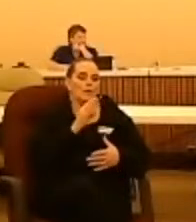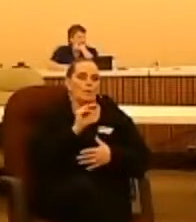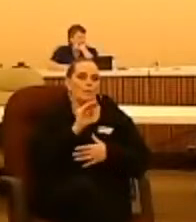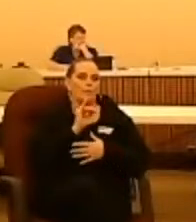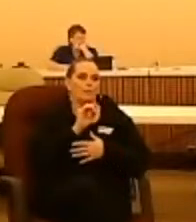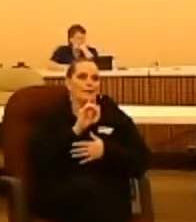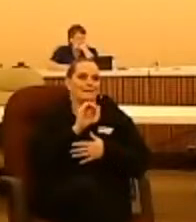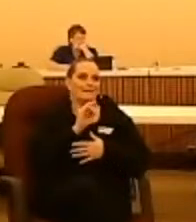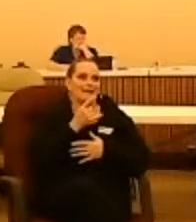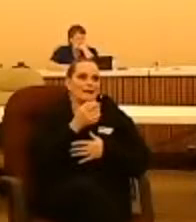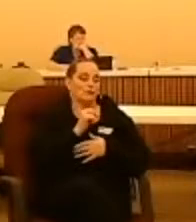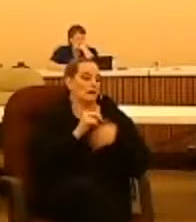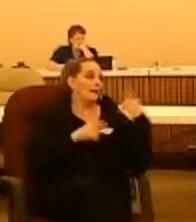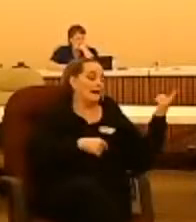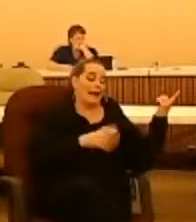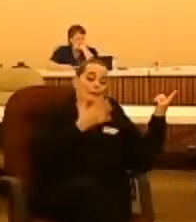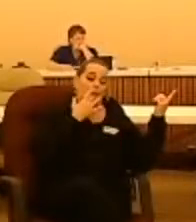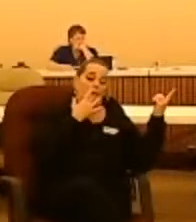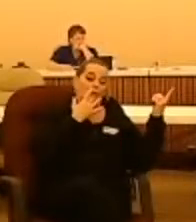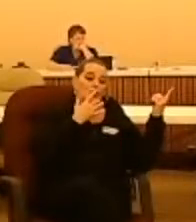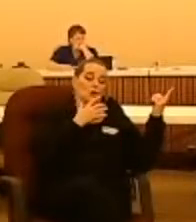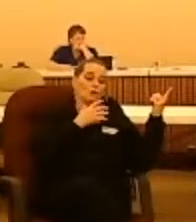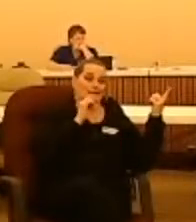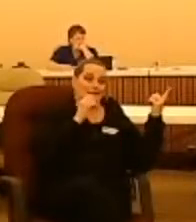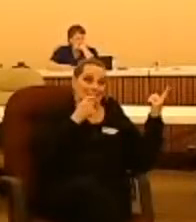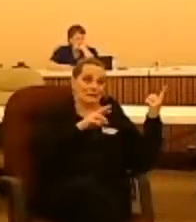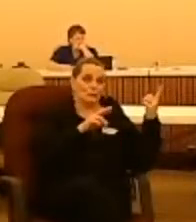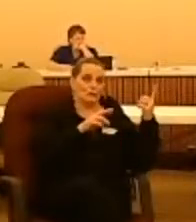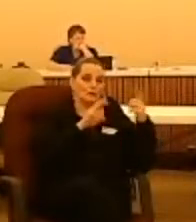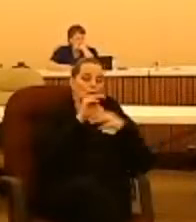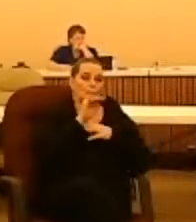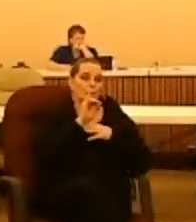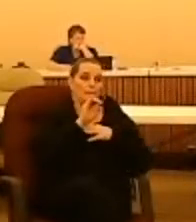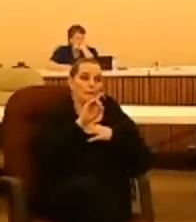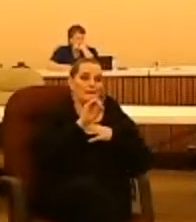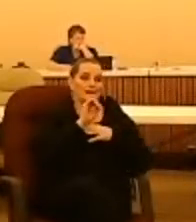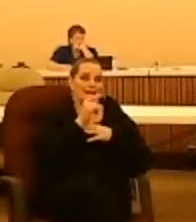Actually, I would prefer the seeker mitigation also